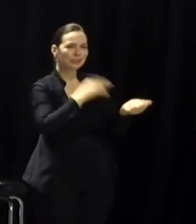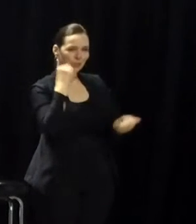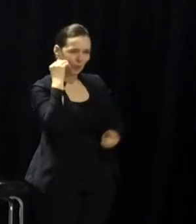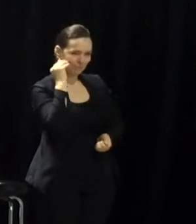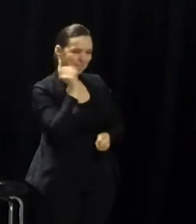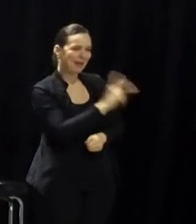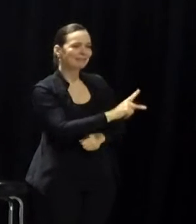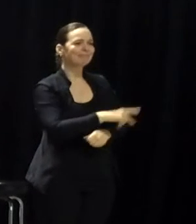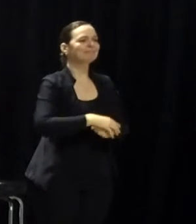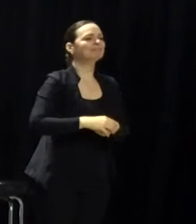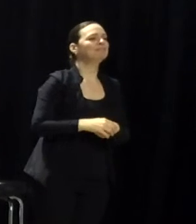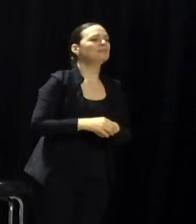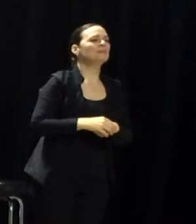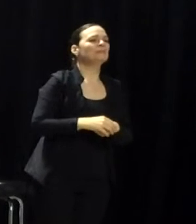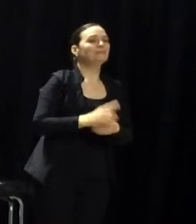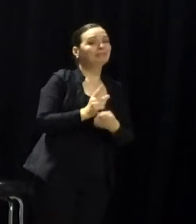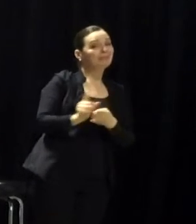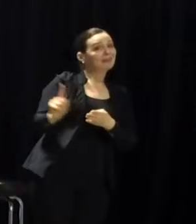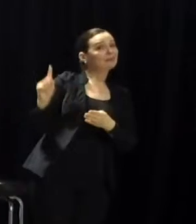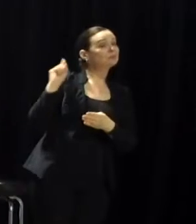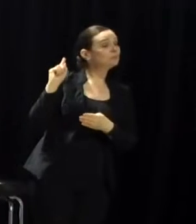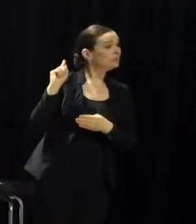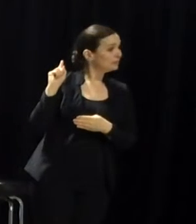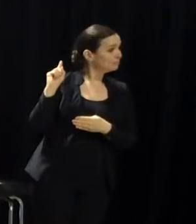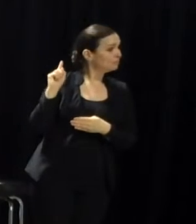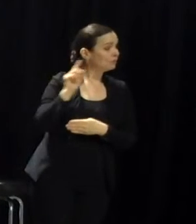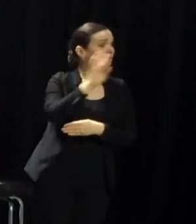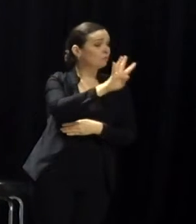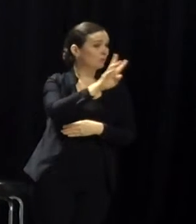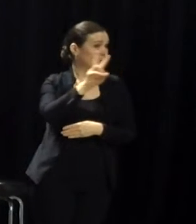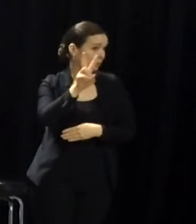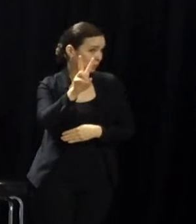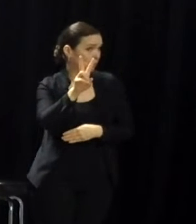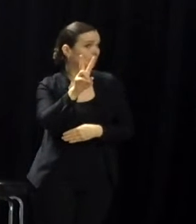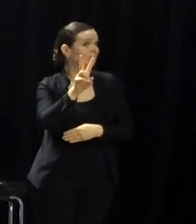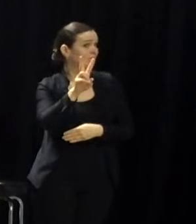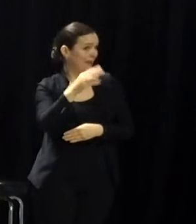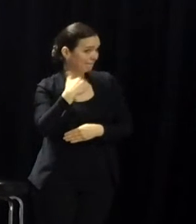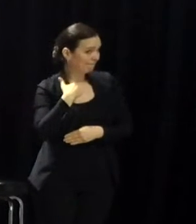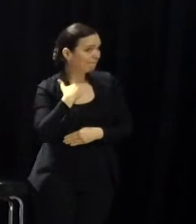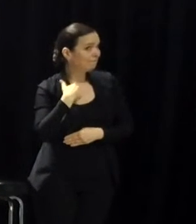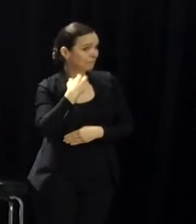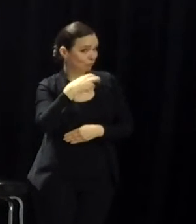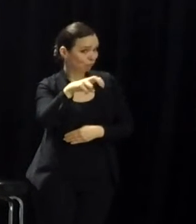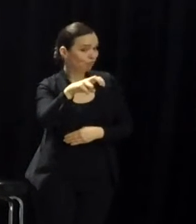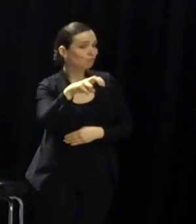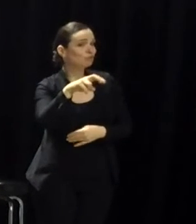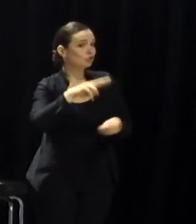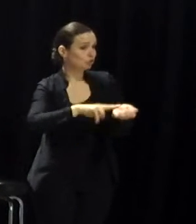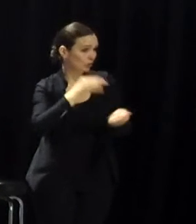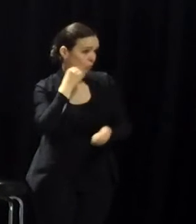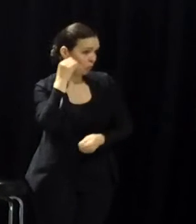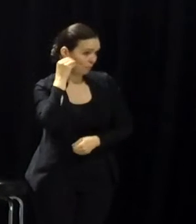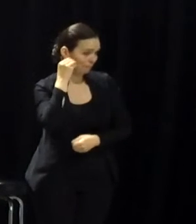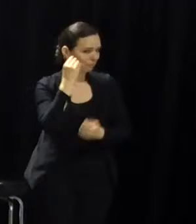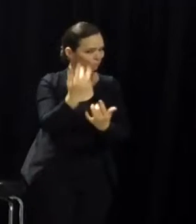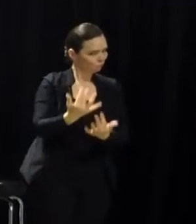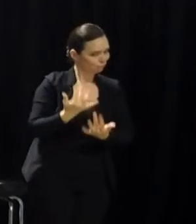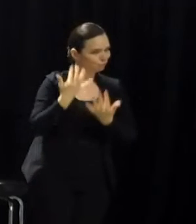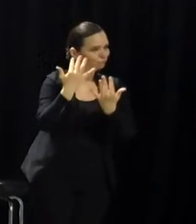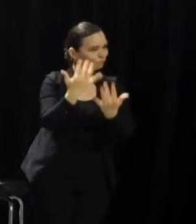this facility. We're going to open up a second floor there, and that will free up more hospital capacity.